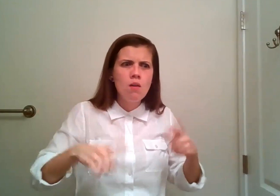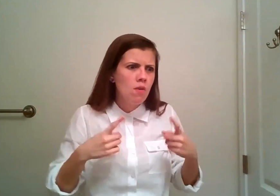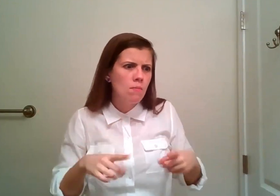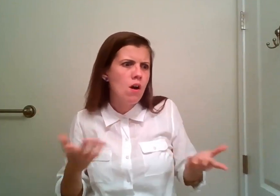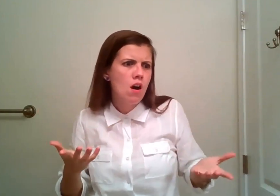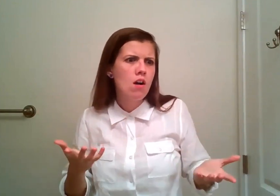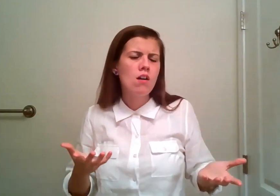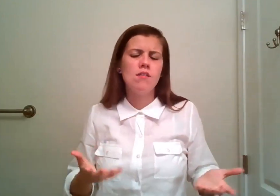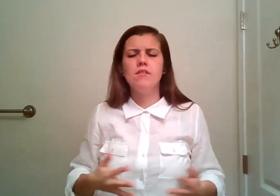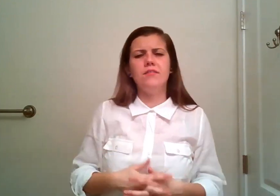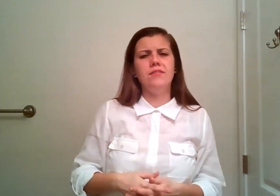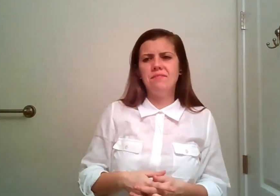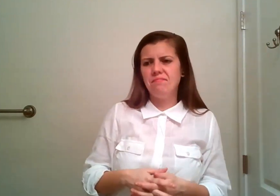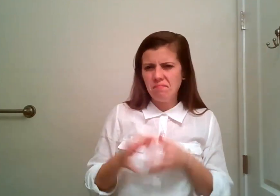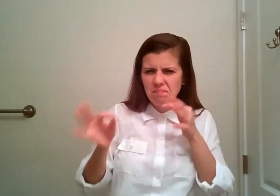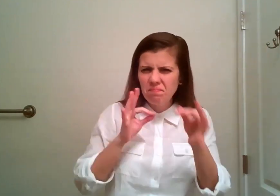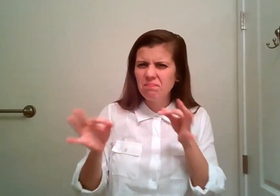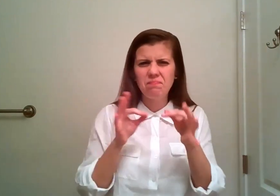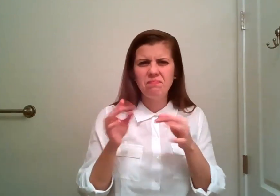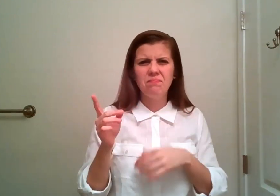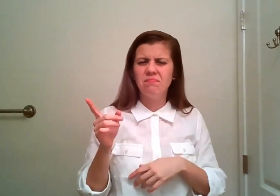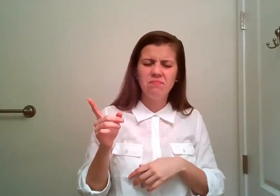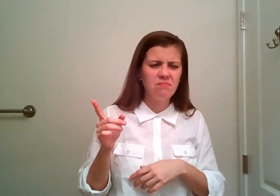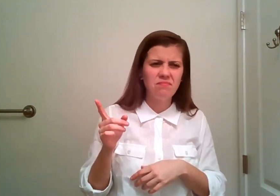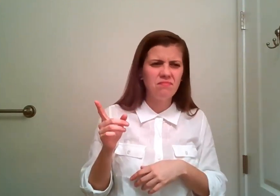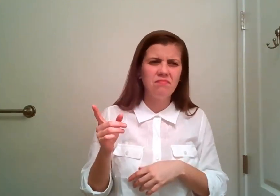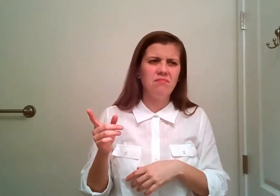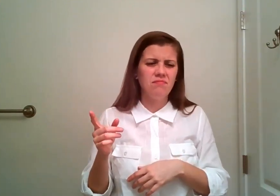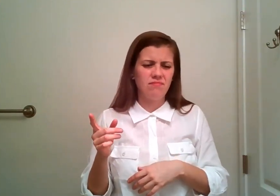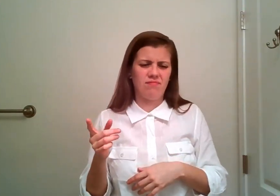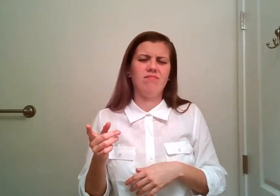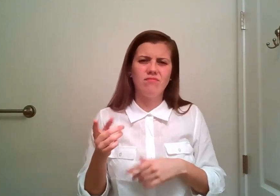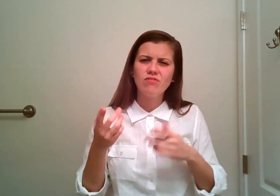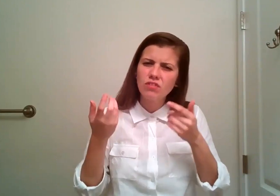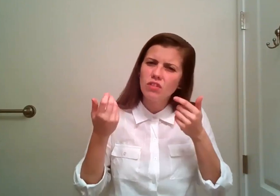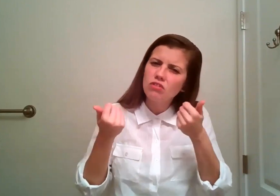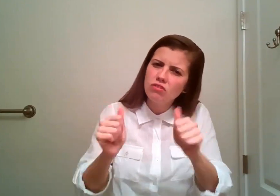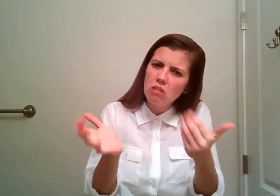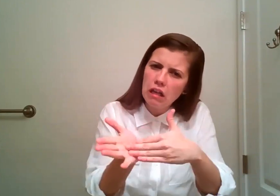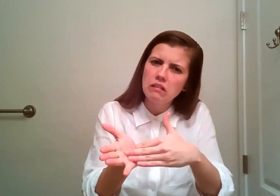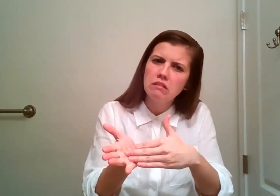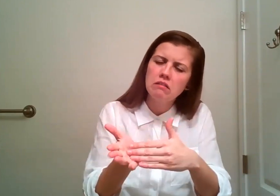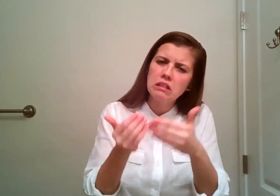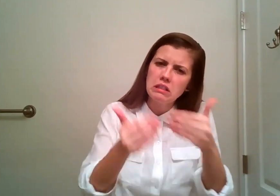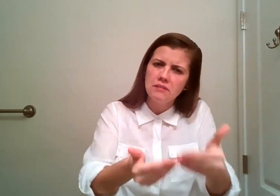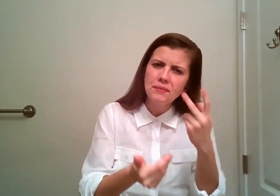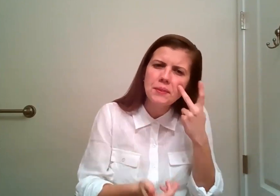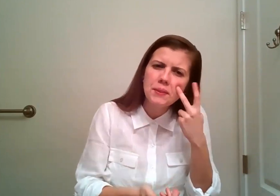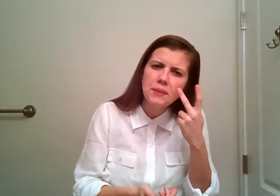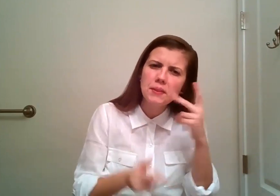My mom was just shocked and just didn't know what to think. And she encouraged me to try